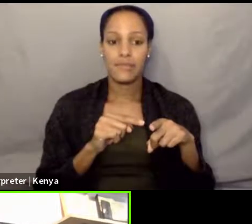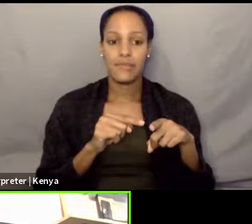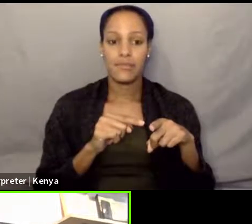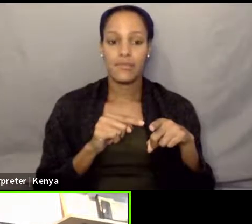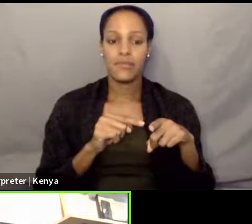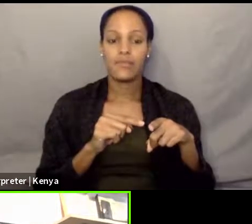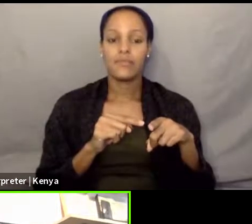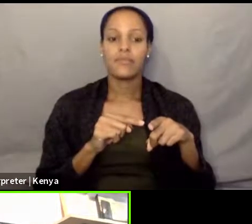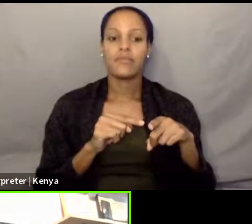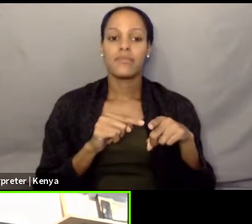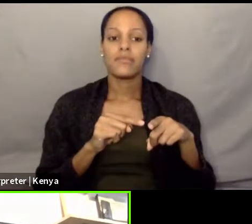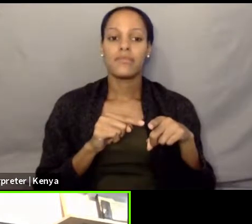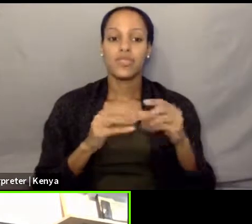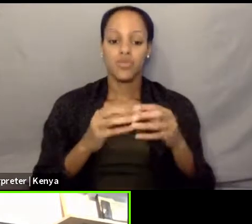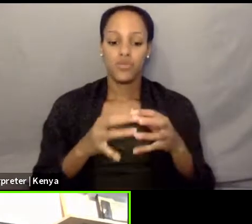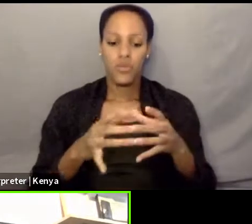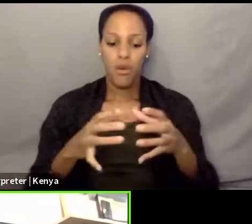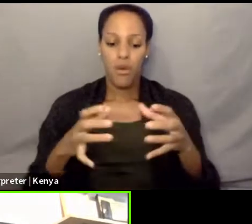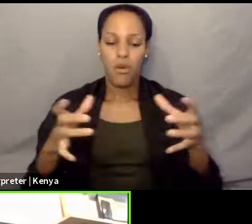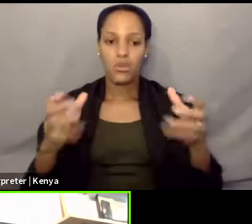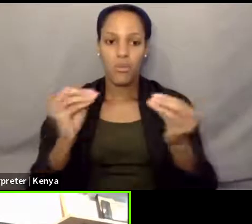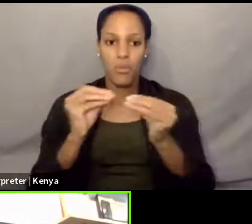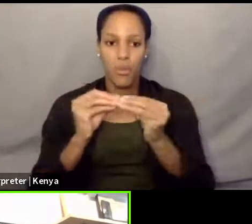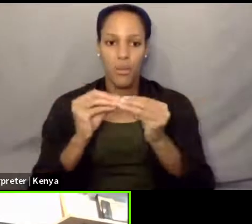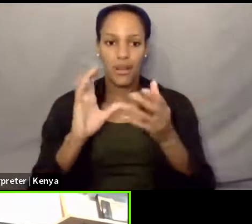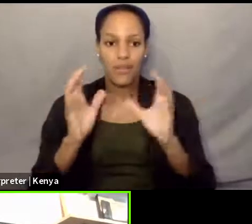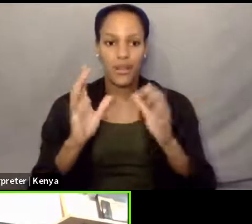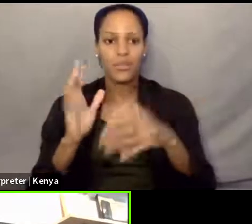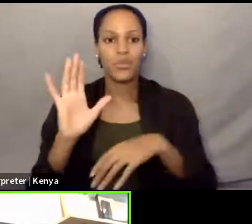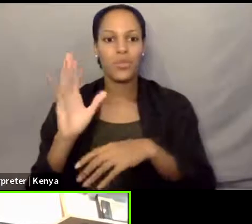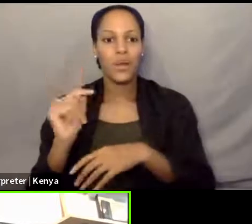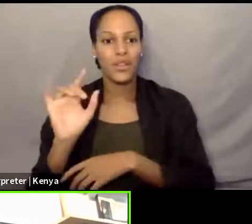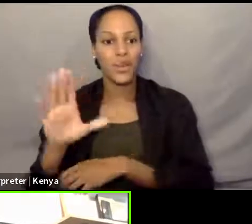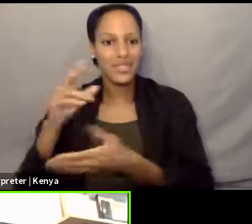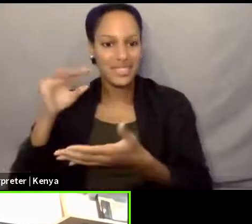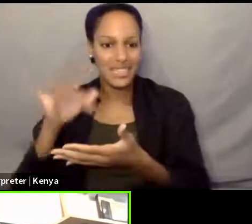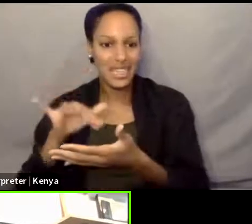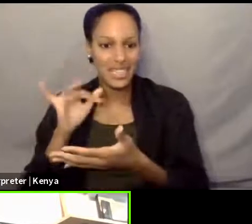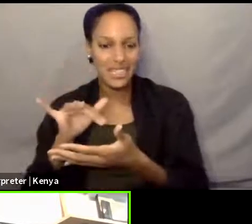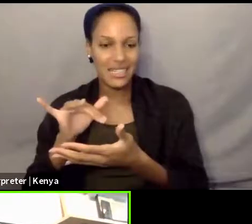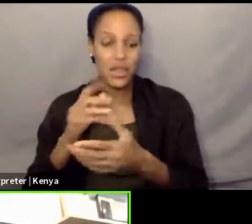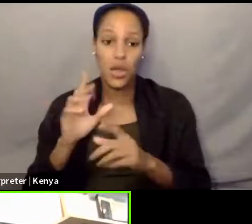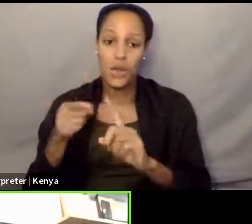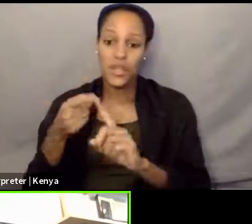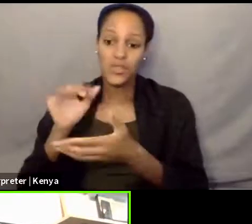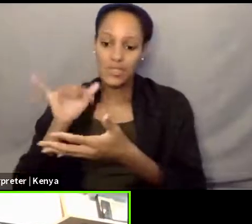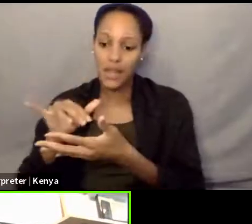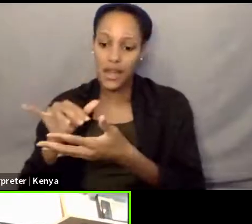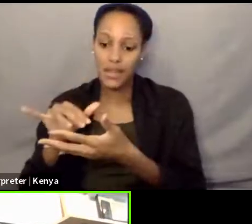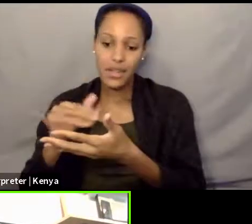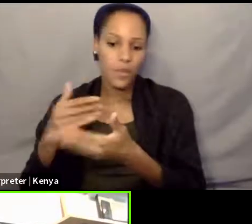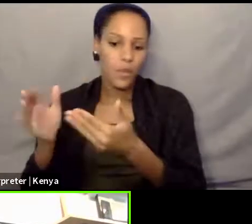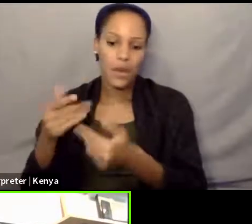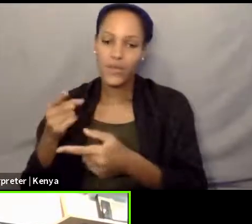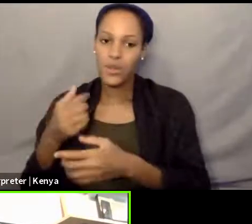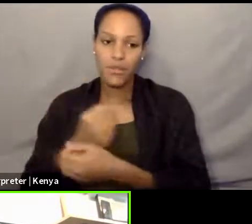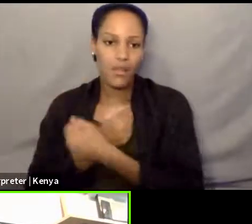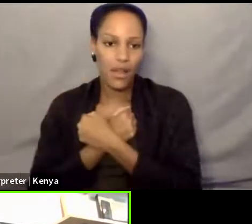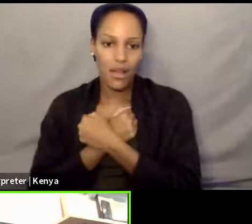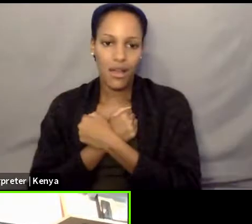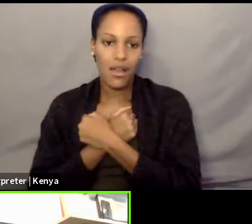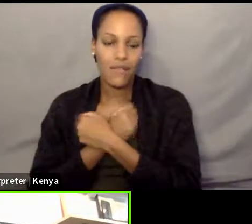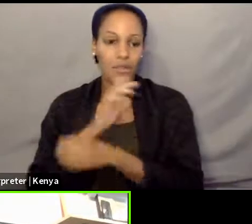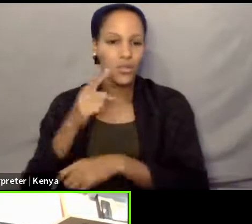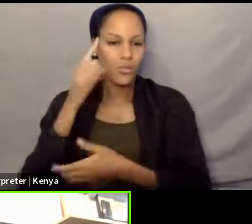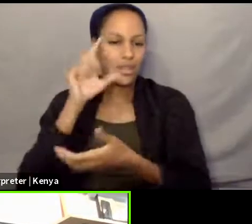more of what it is that it's studying. Mm-hmm. So when we study what it is that we love, the belief